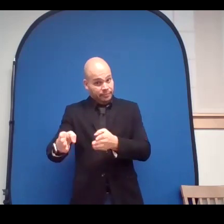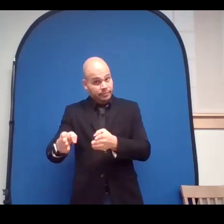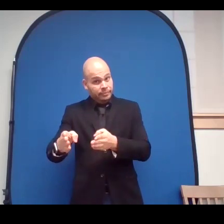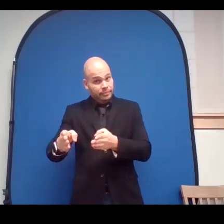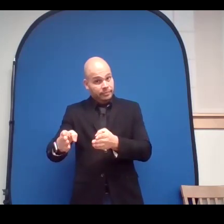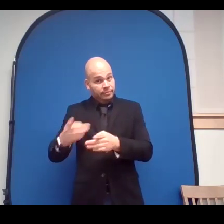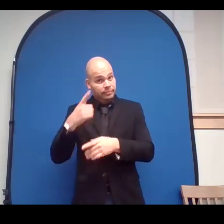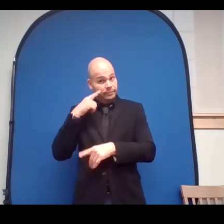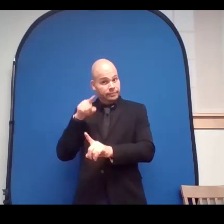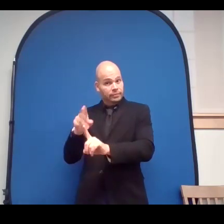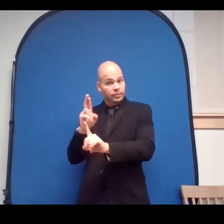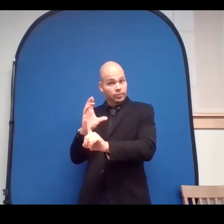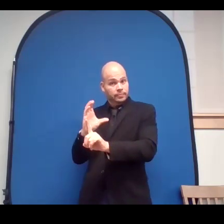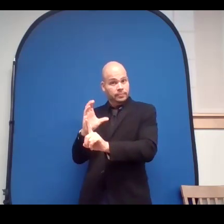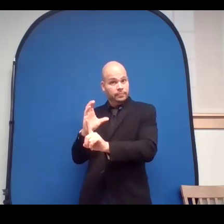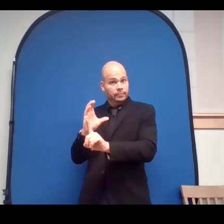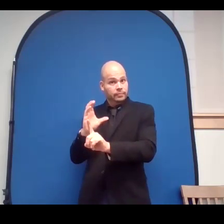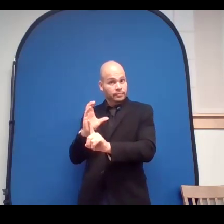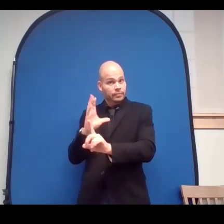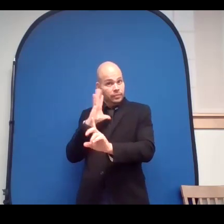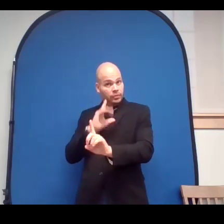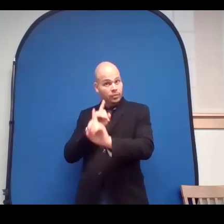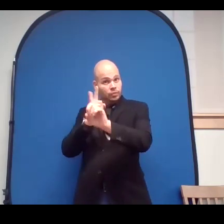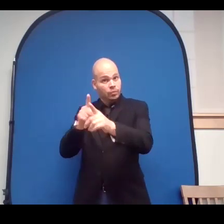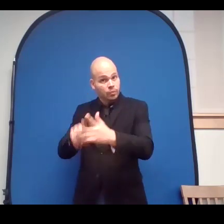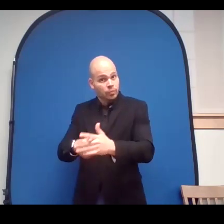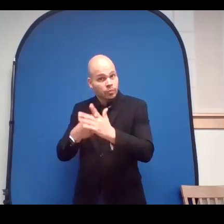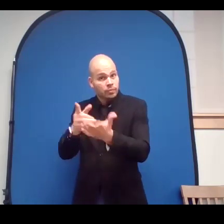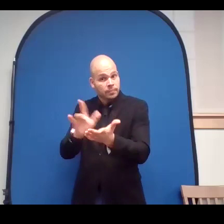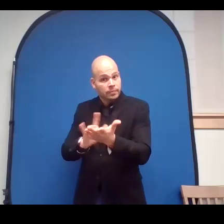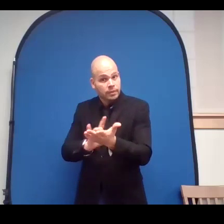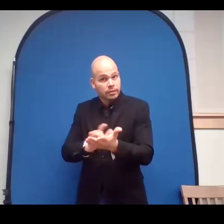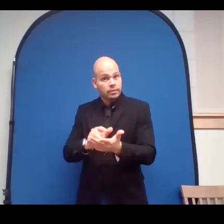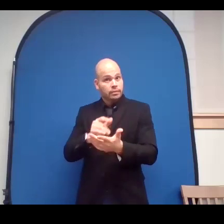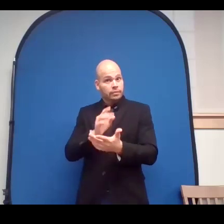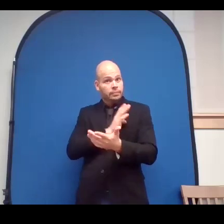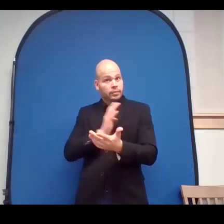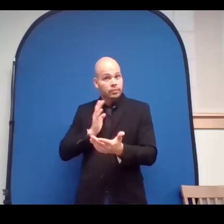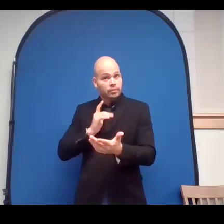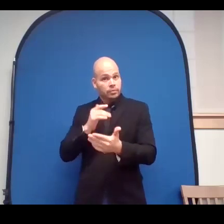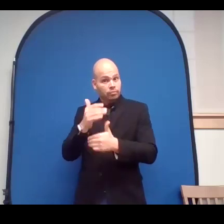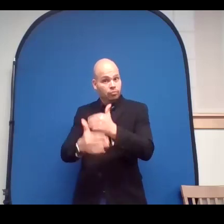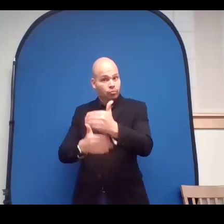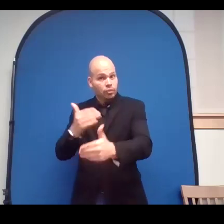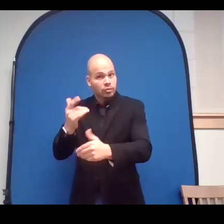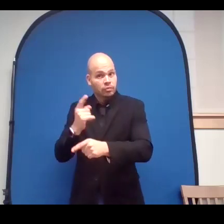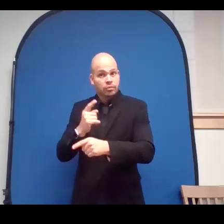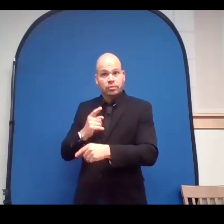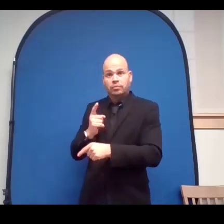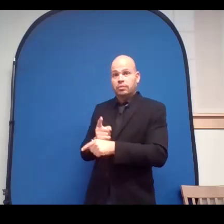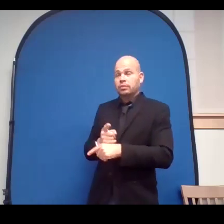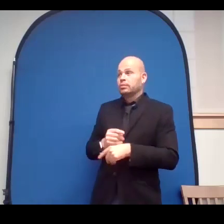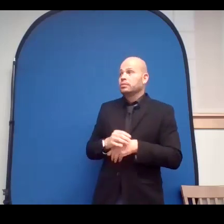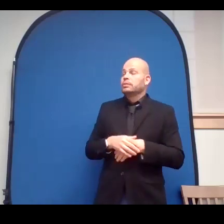you discussed starting medical board process. Is that accurate? I cannot recall that conversation,